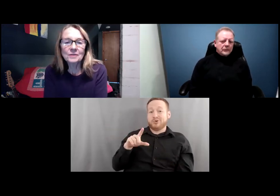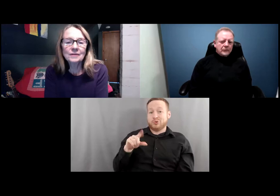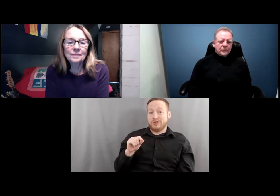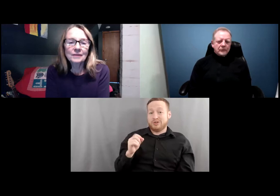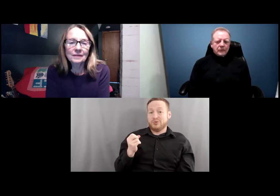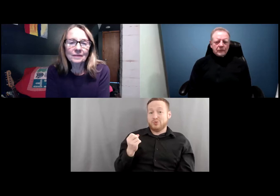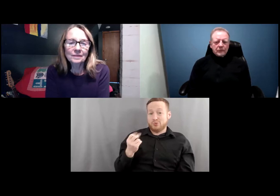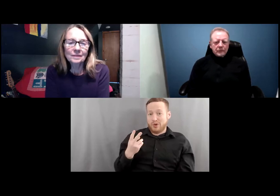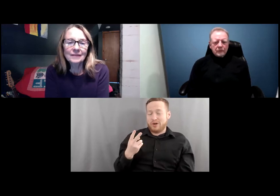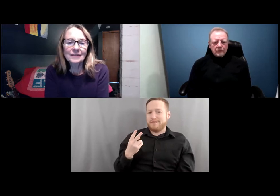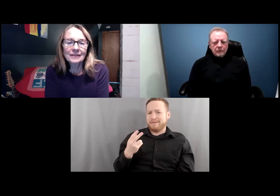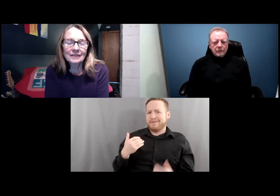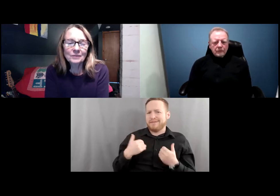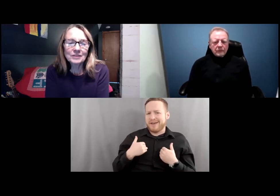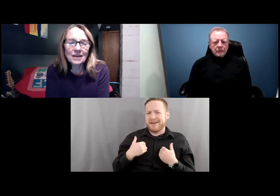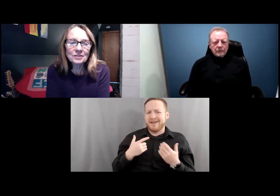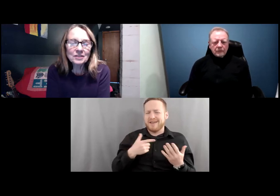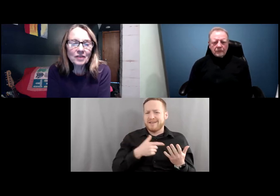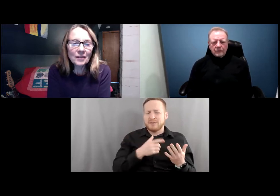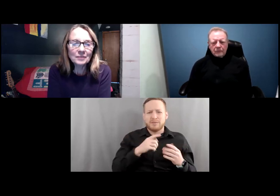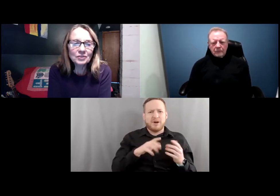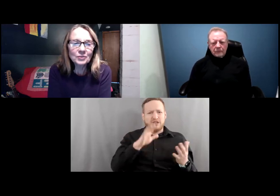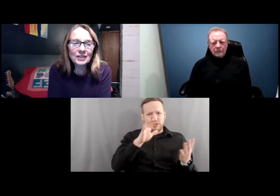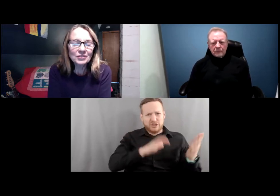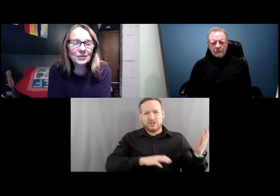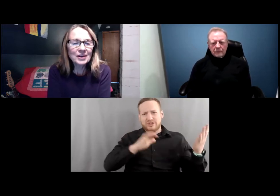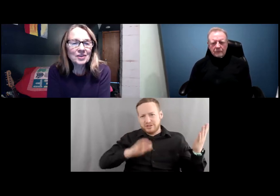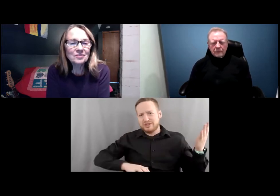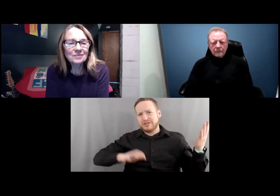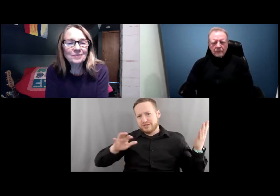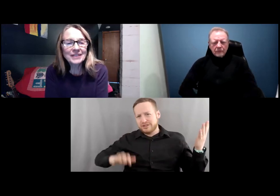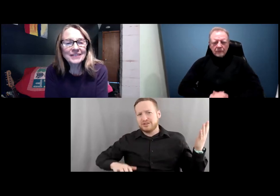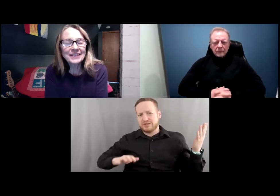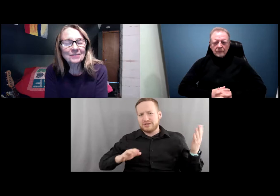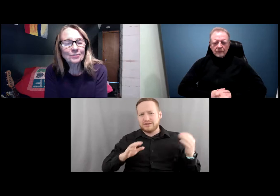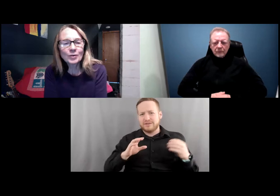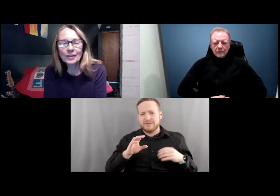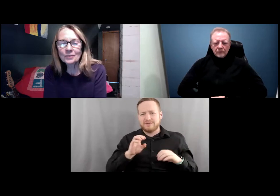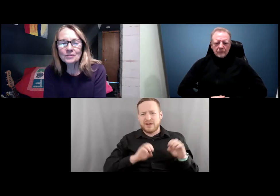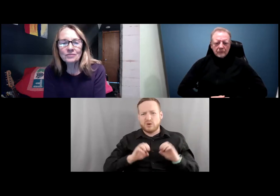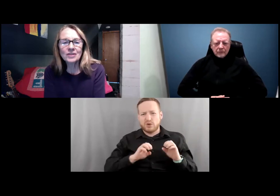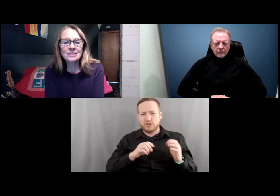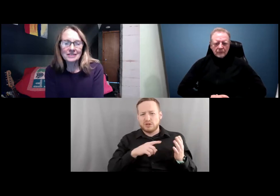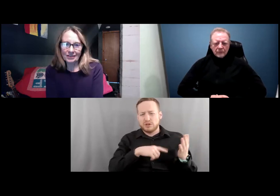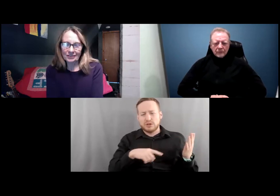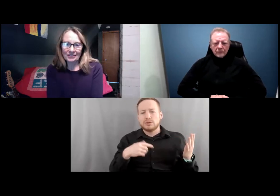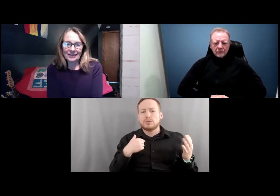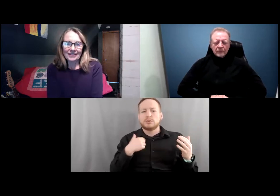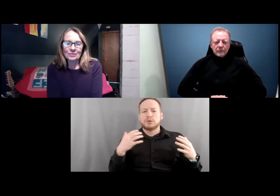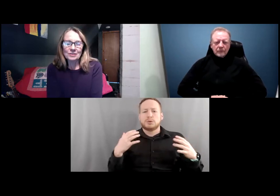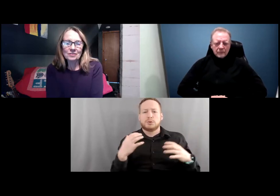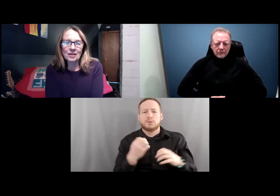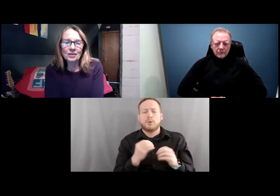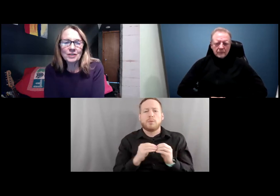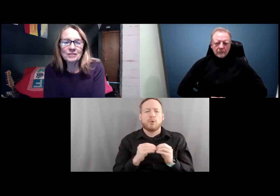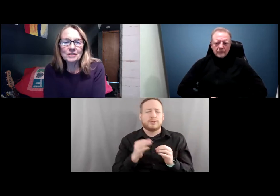to. It was actually developed in 2012, but boy, it was very detailed. It